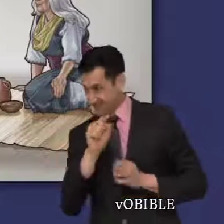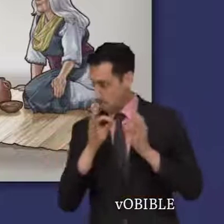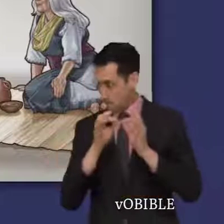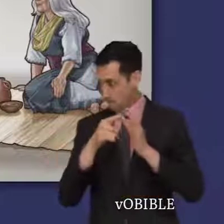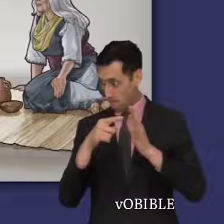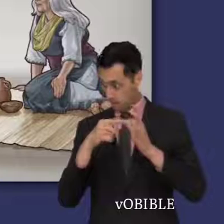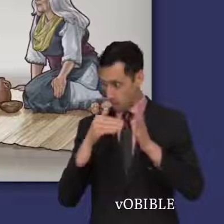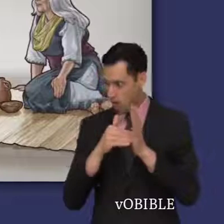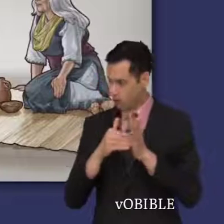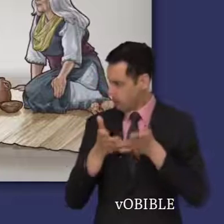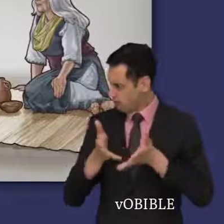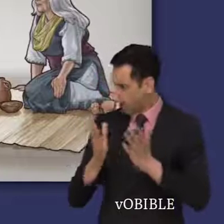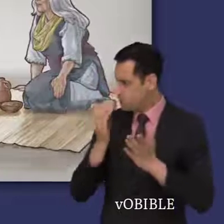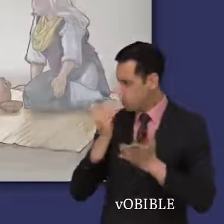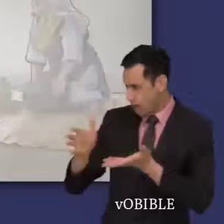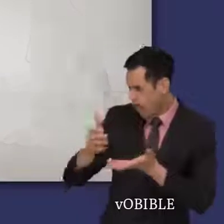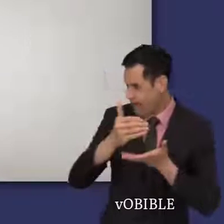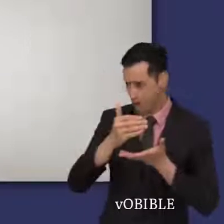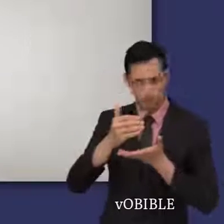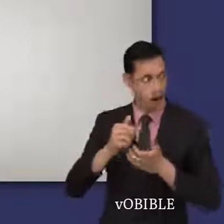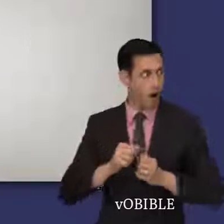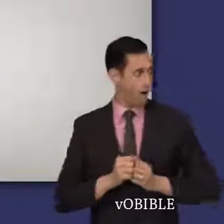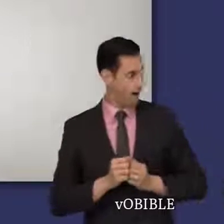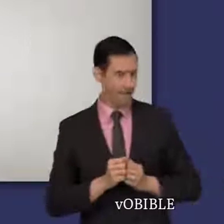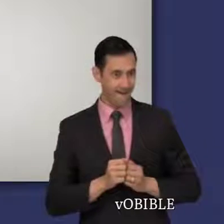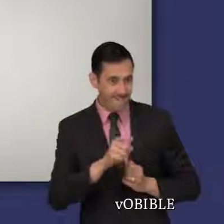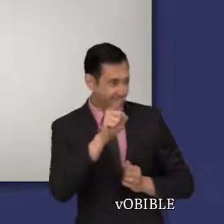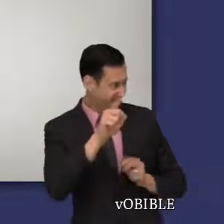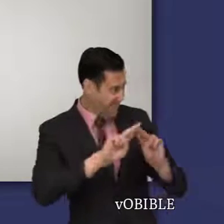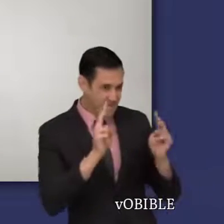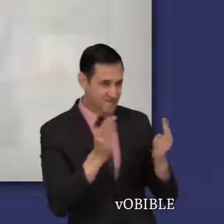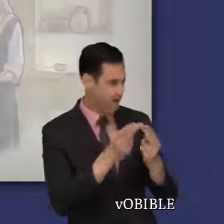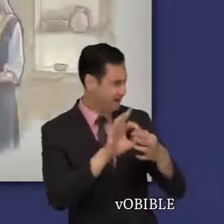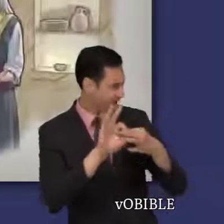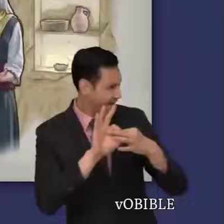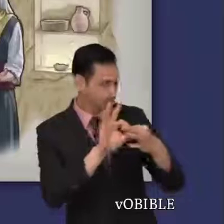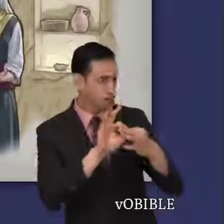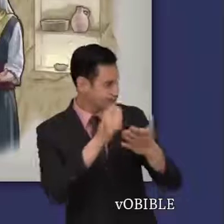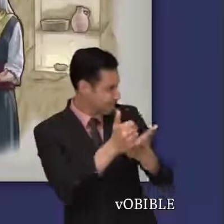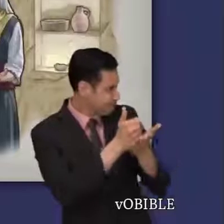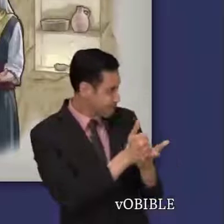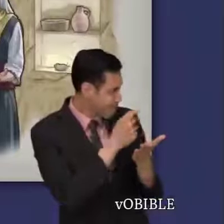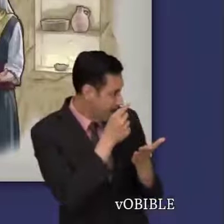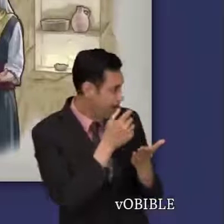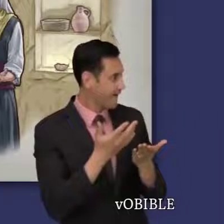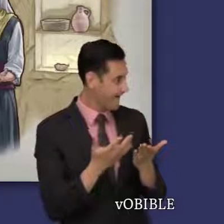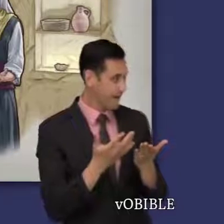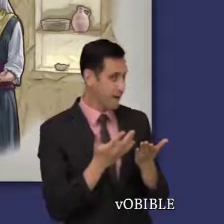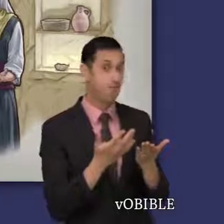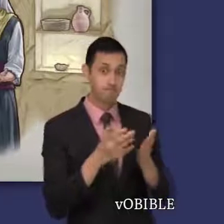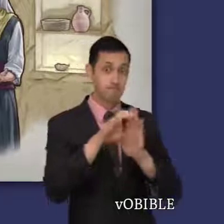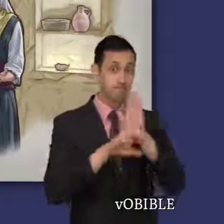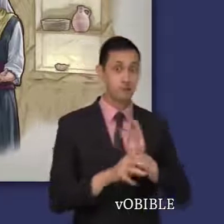He is one of our repurchasers." In chapter 3, Naomi instructs Ruth to ask